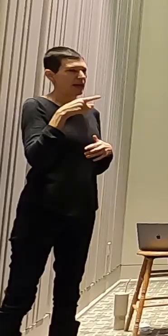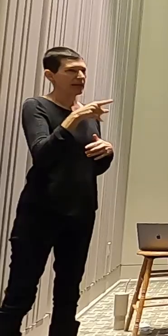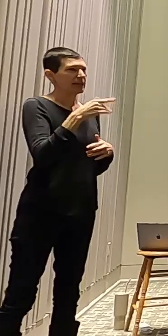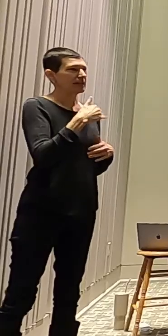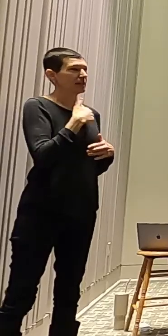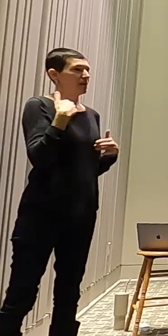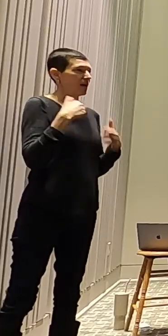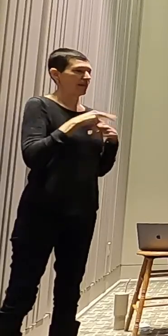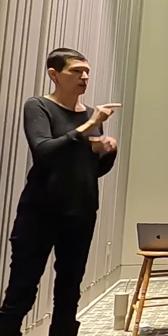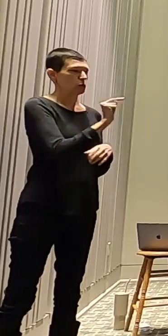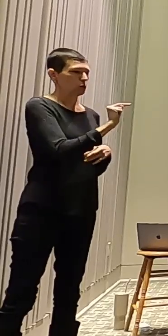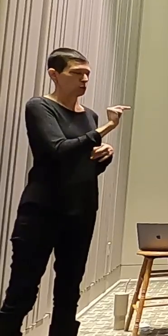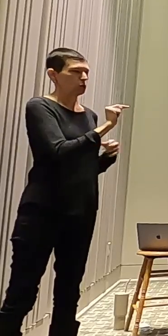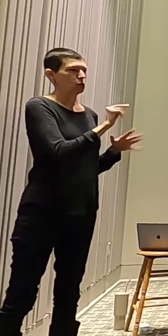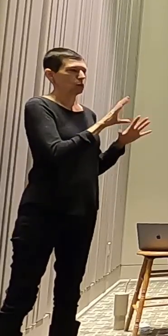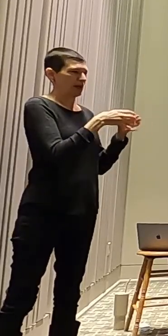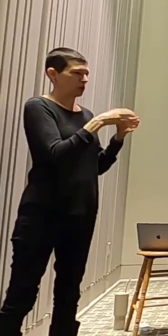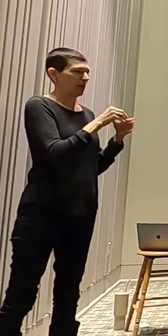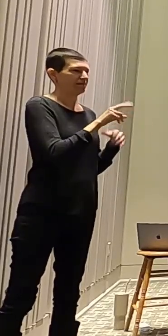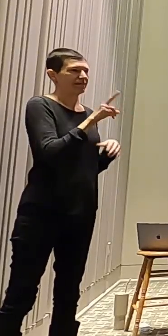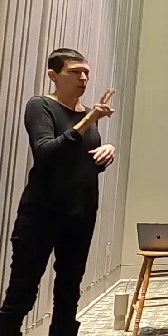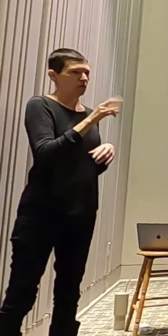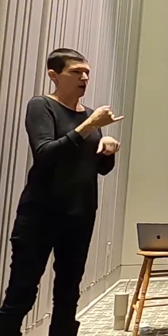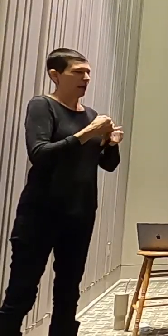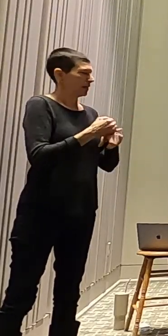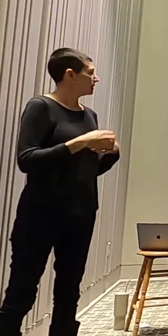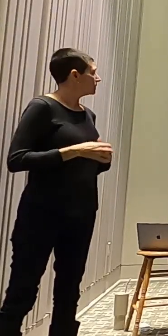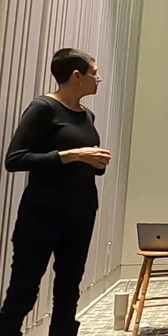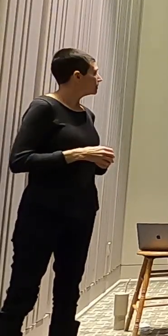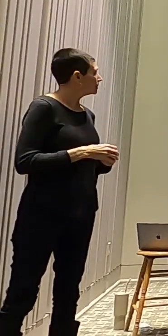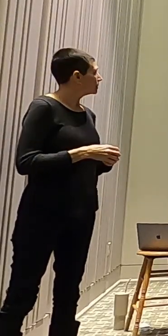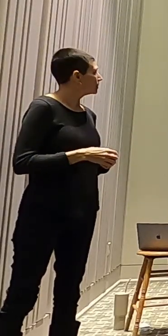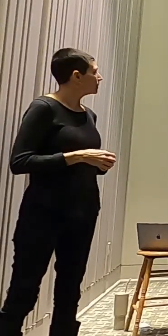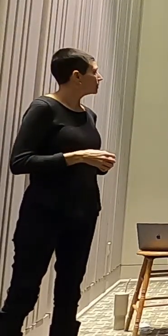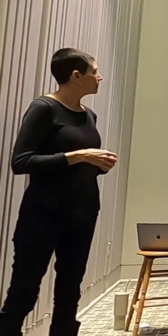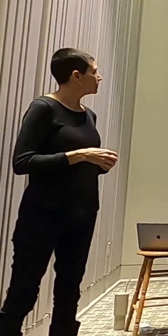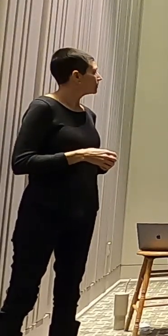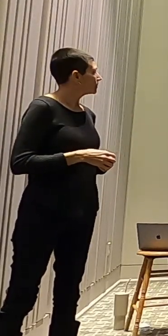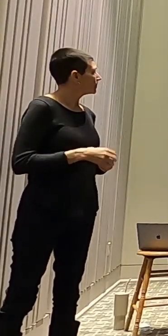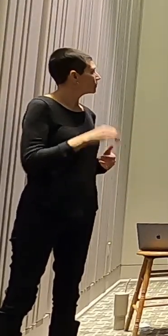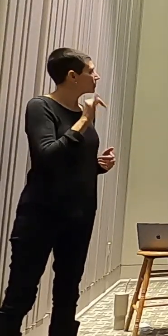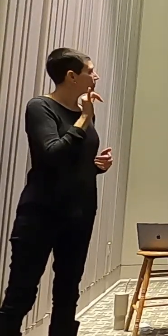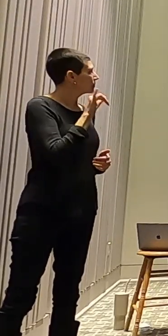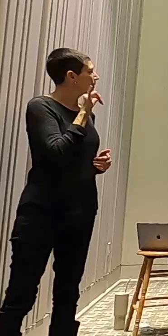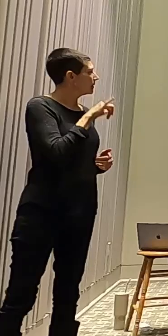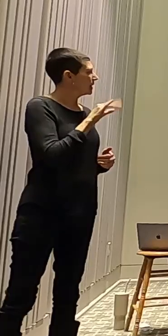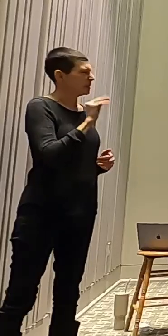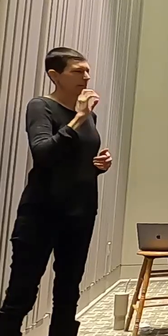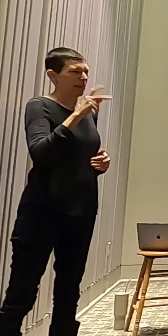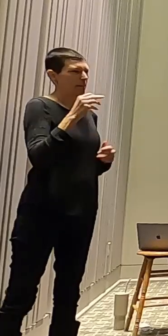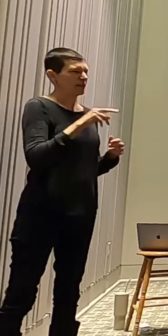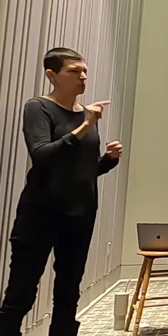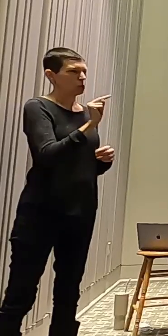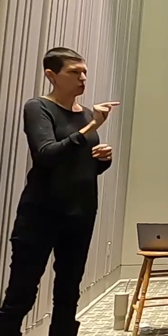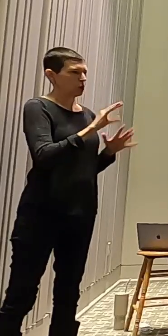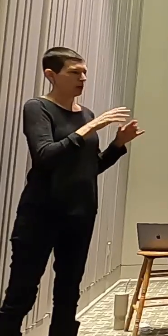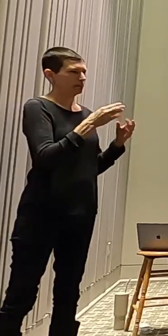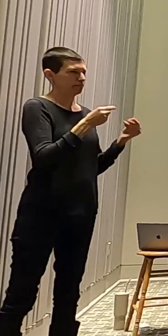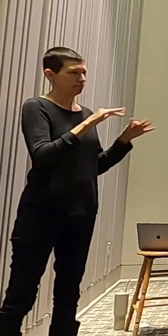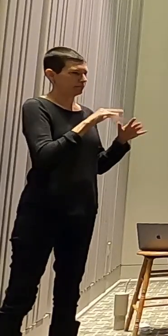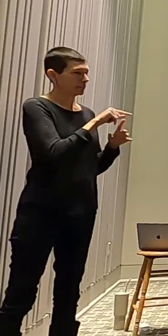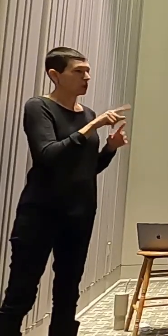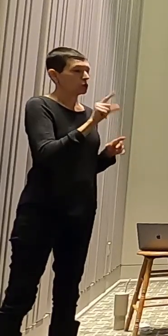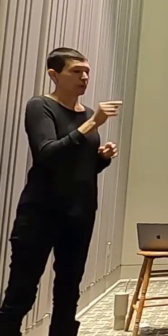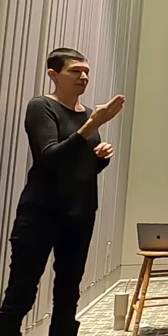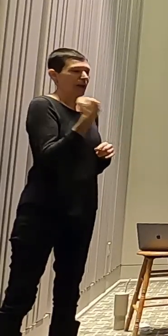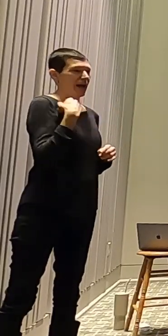the Nuu Nation of Vancouver Island. So here's a map of the Nuu territories. In 2014, there